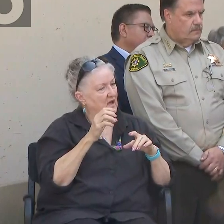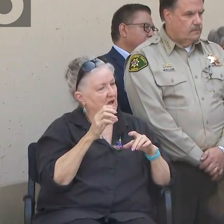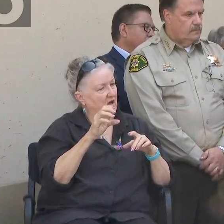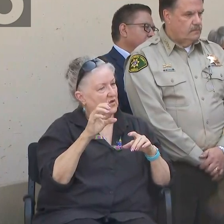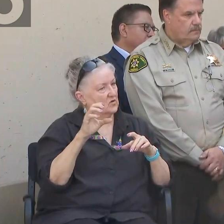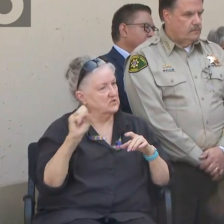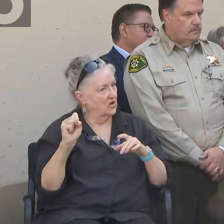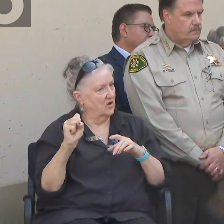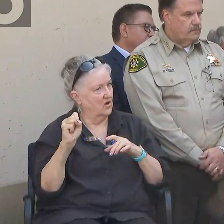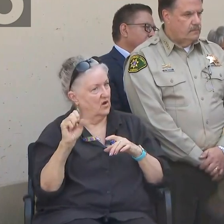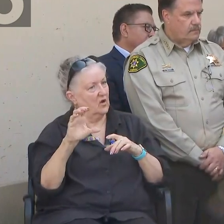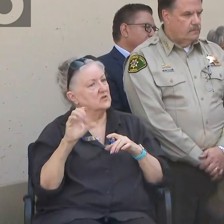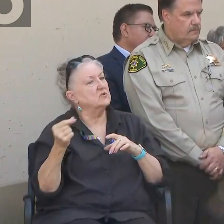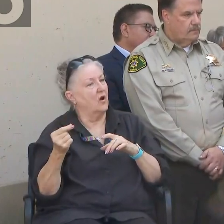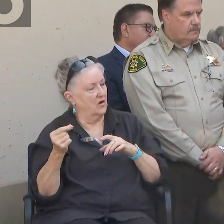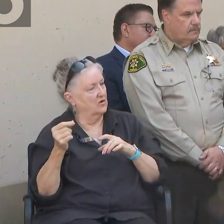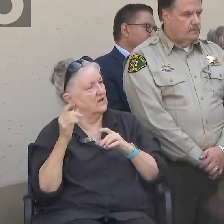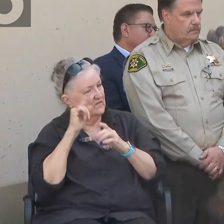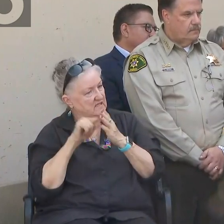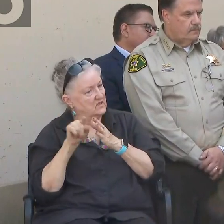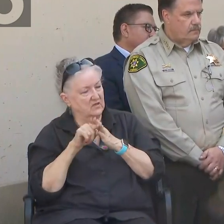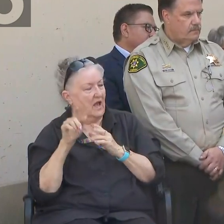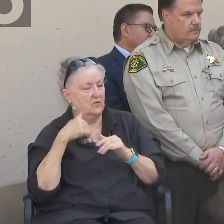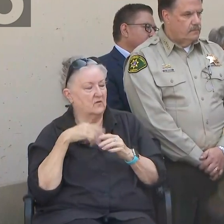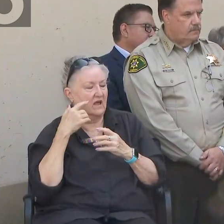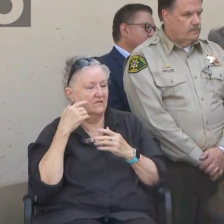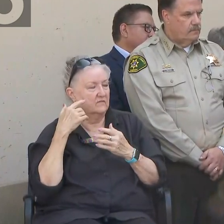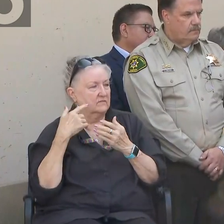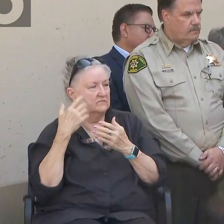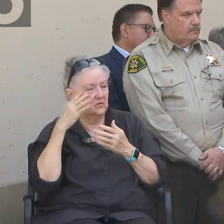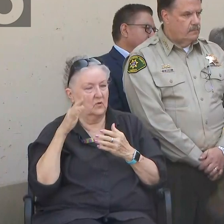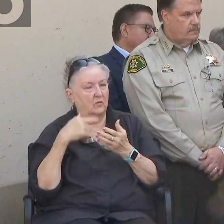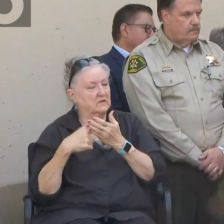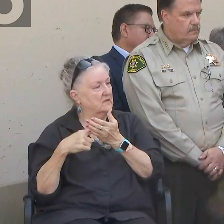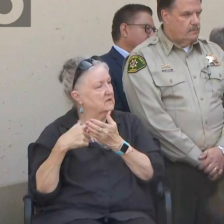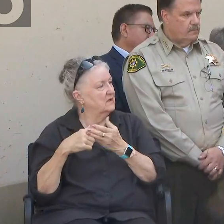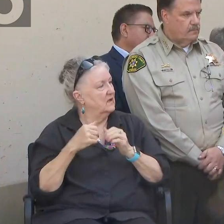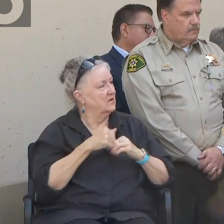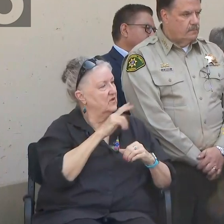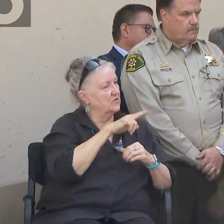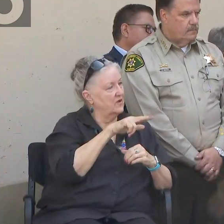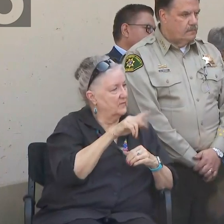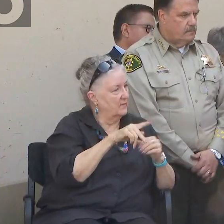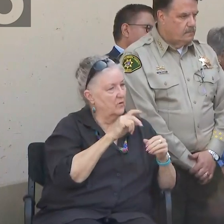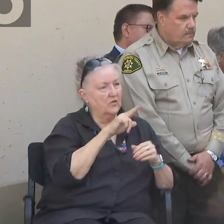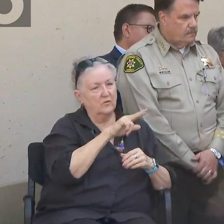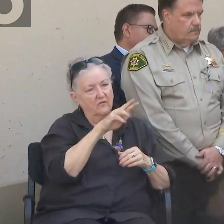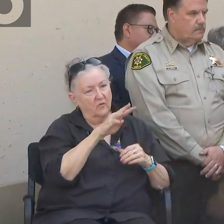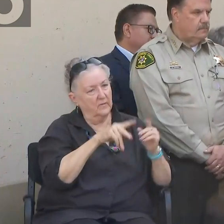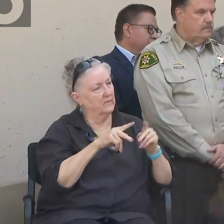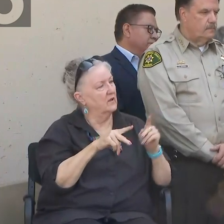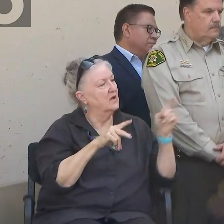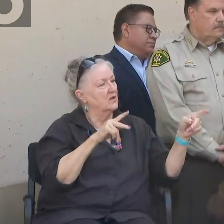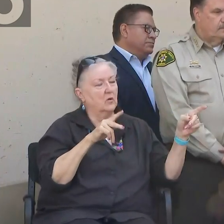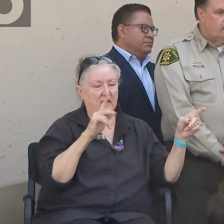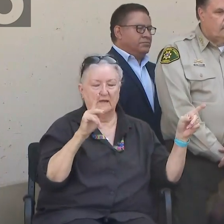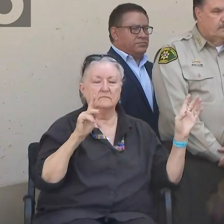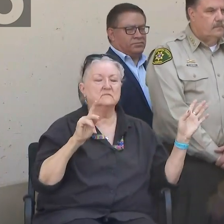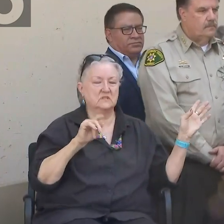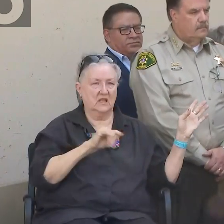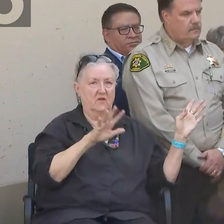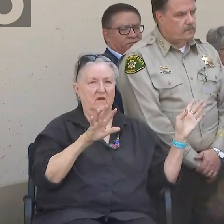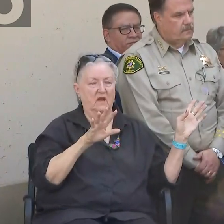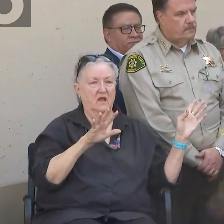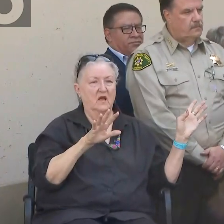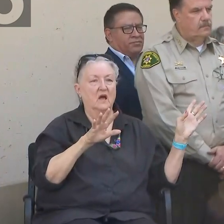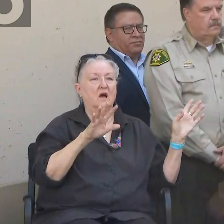Guard investigators, but I don't have the knowledge of what was discussed. Was it 33 people or 34? Okay, let's clarify that. It was a